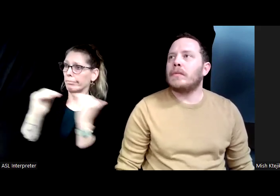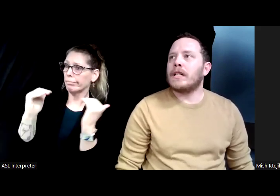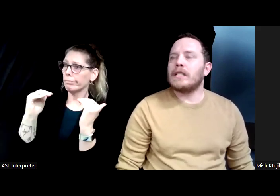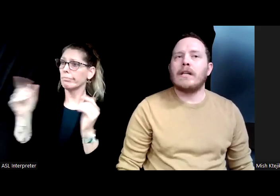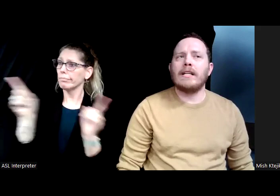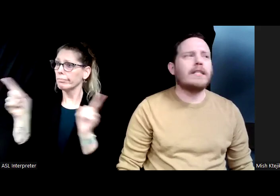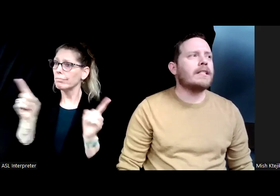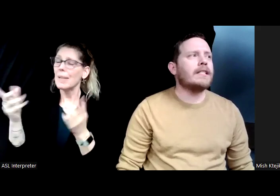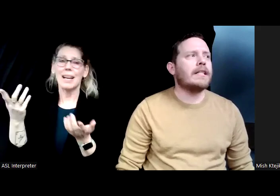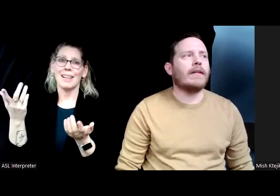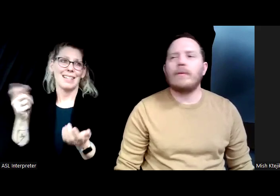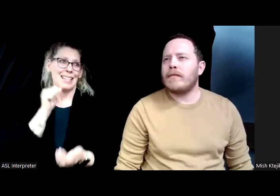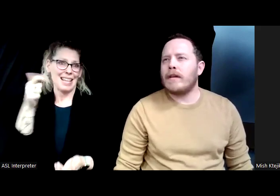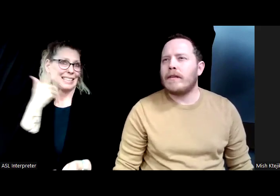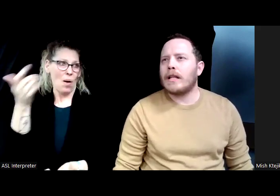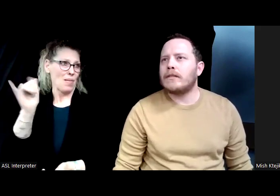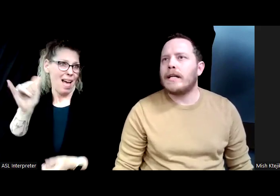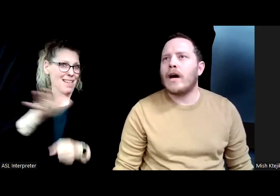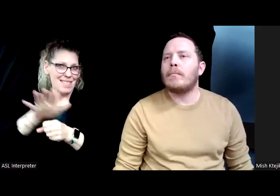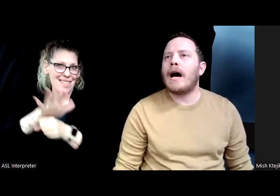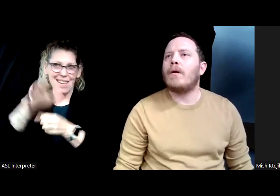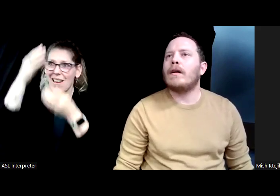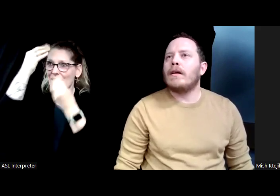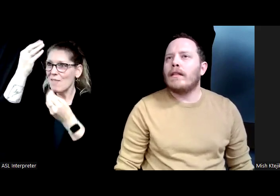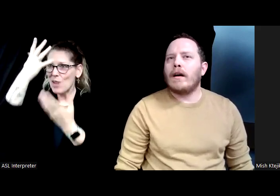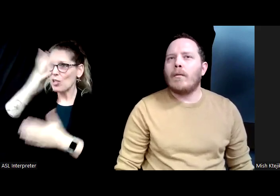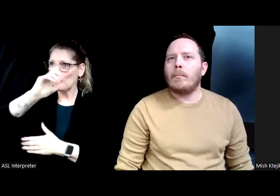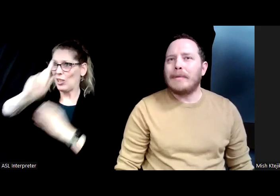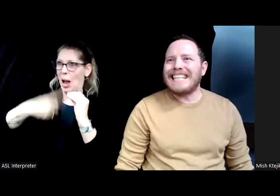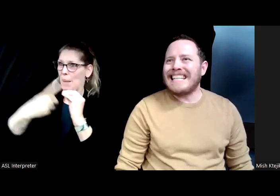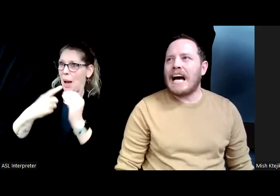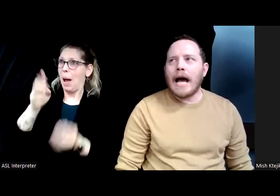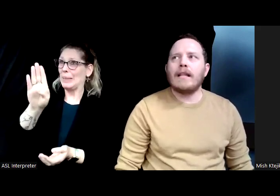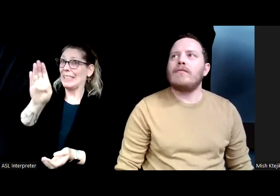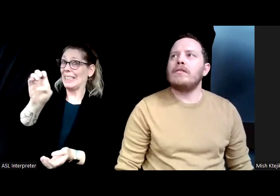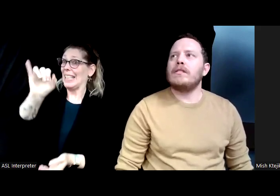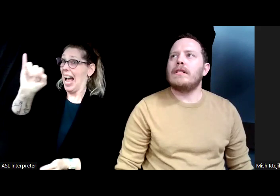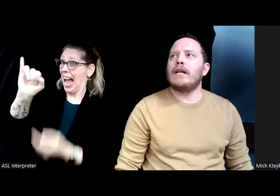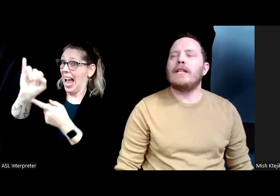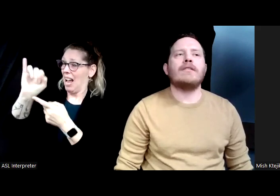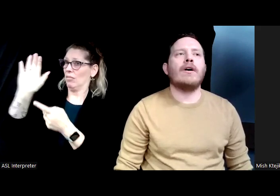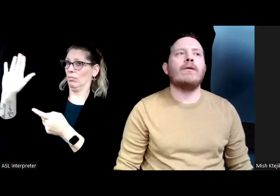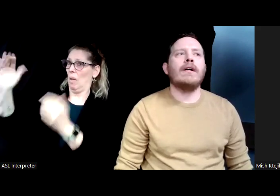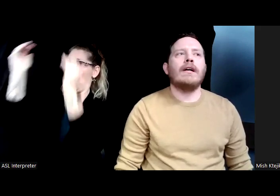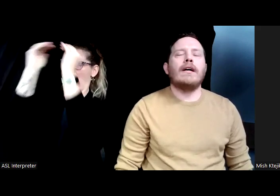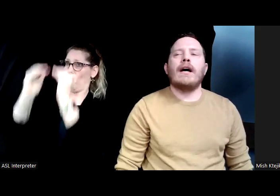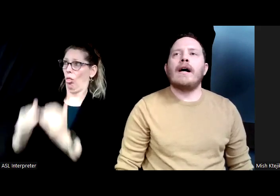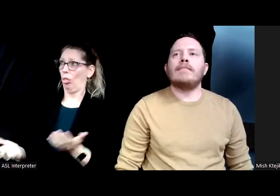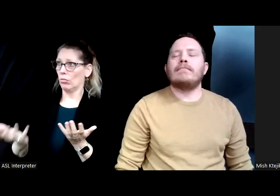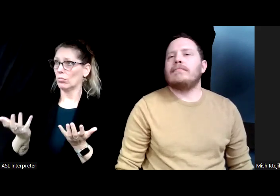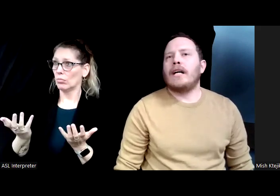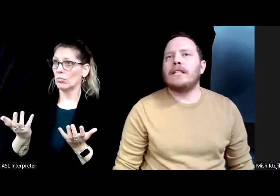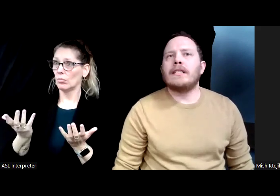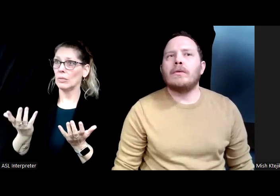certification. That doesn't sound like we have anything else right now about the BEI levels, and so